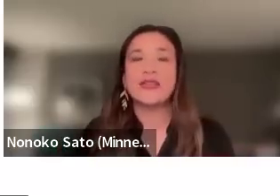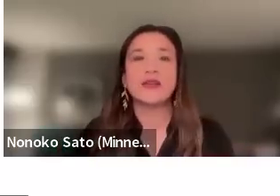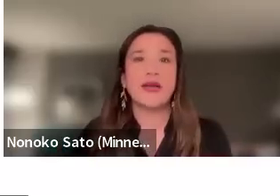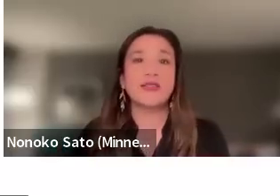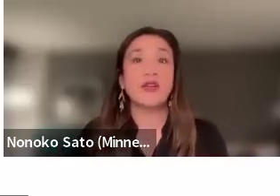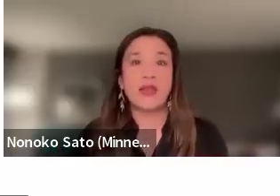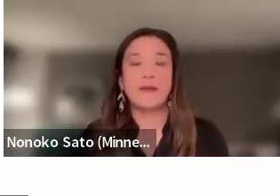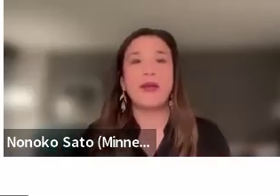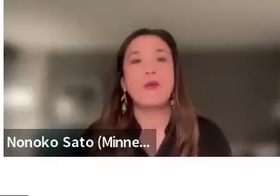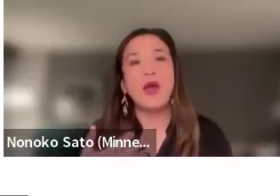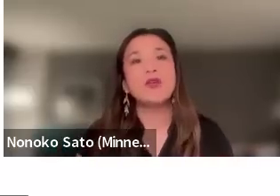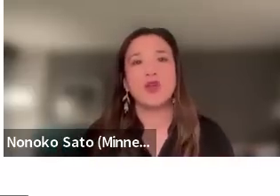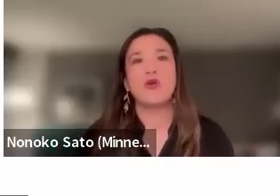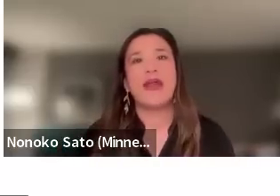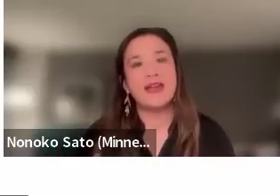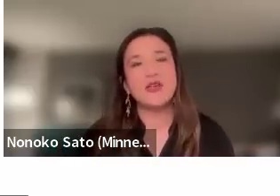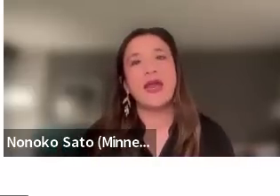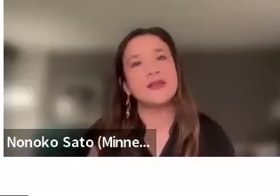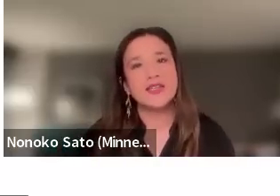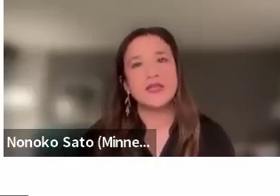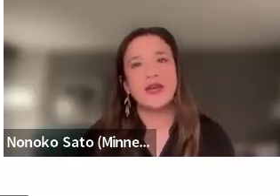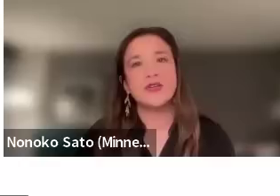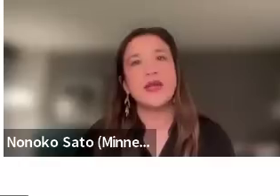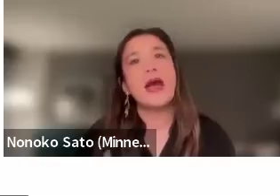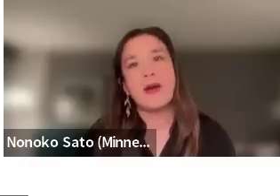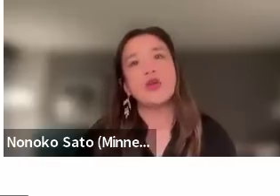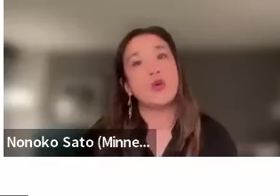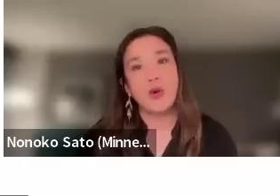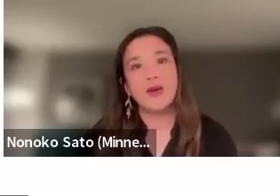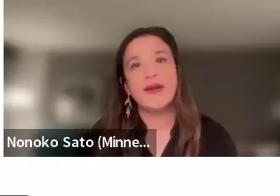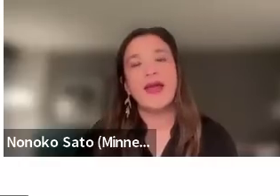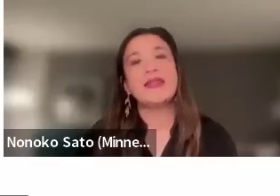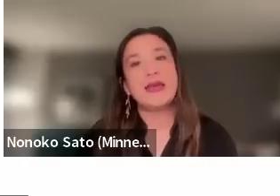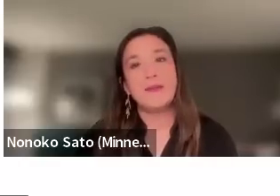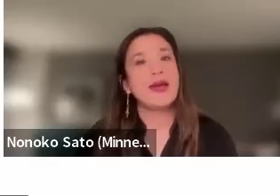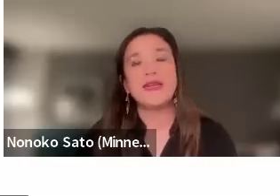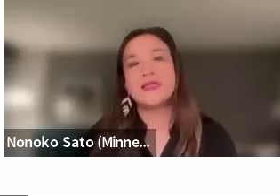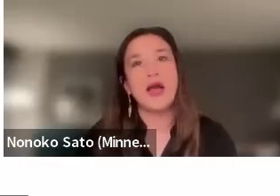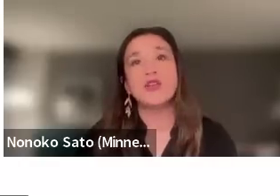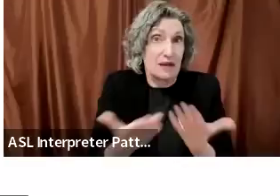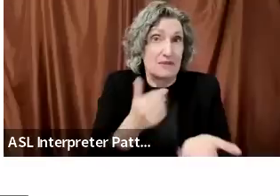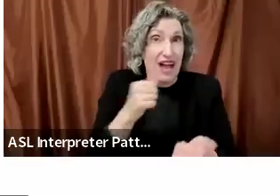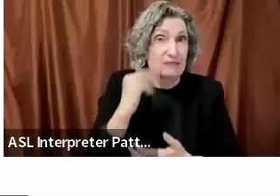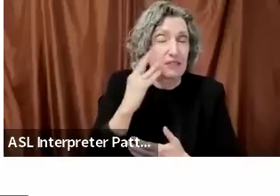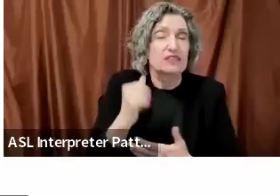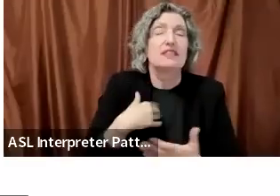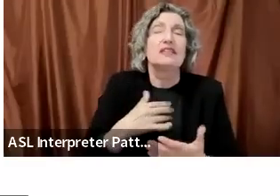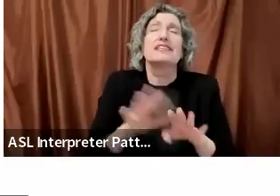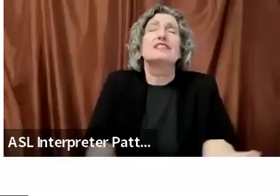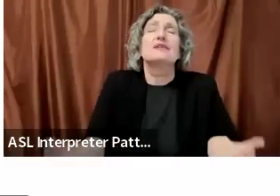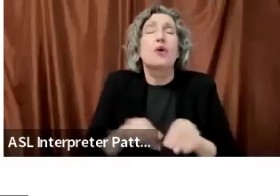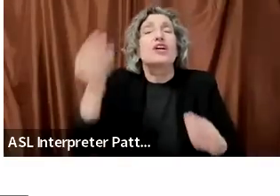don't understand the complexity of lobbying, I want you to know that educating legislators about your work and the impact is not considered